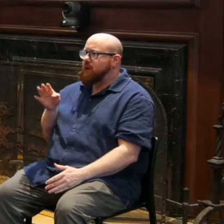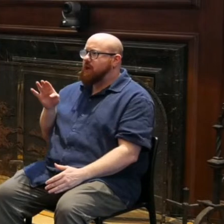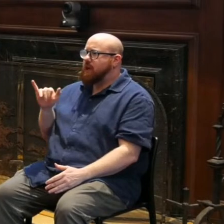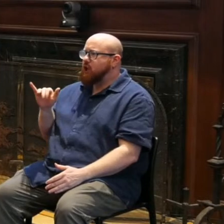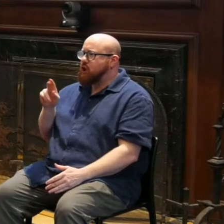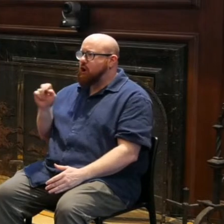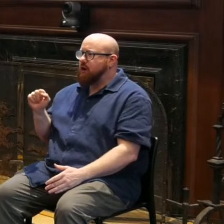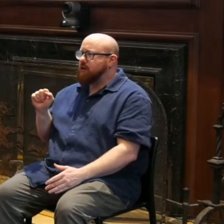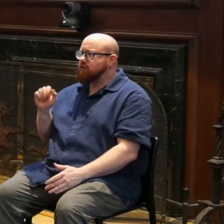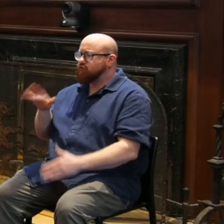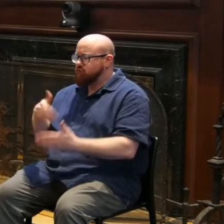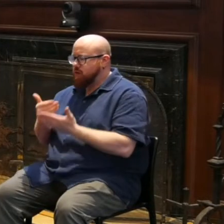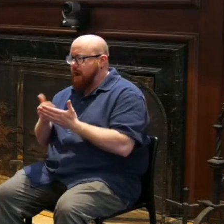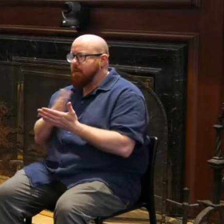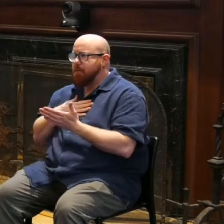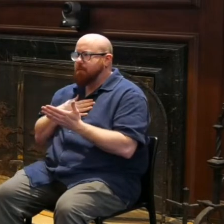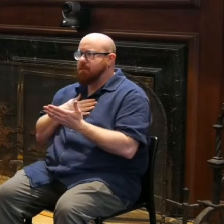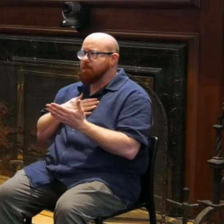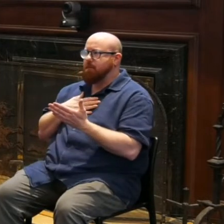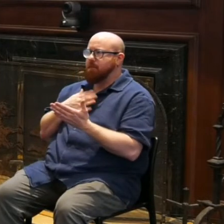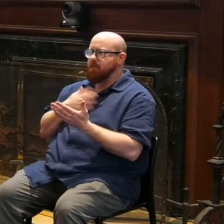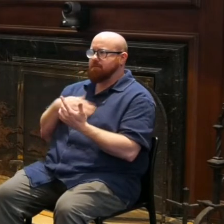a few yards to my feet.